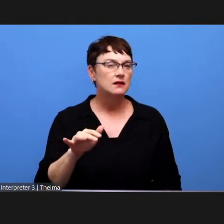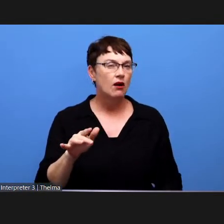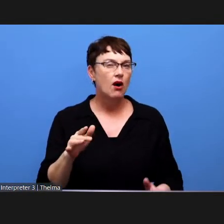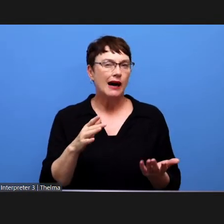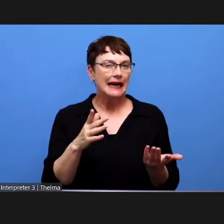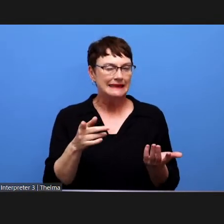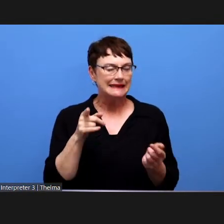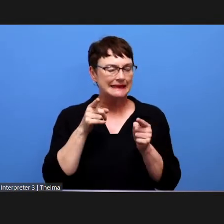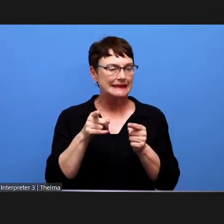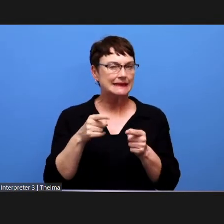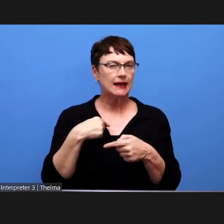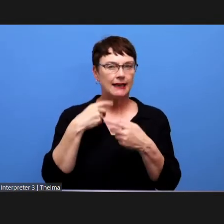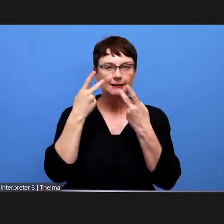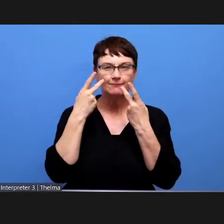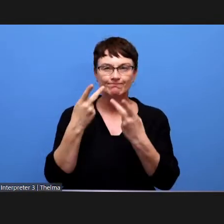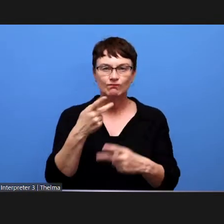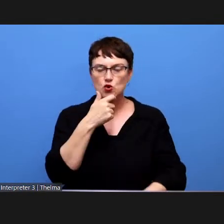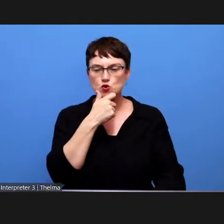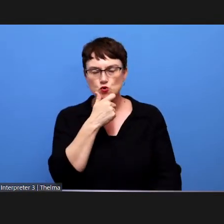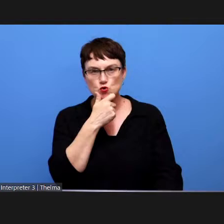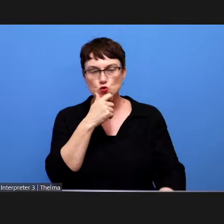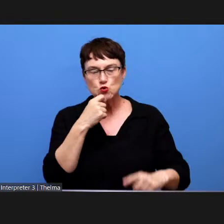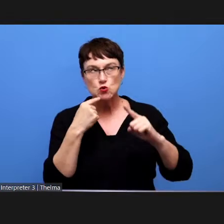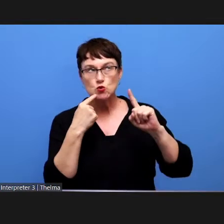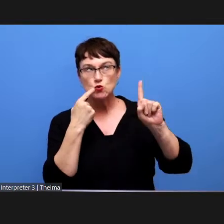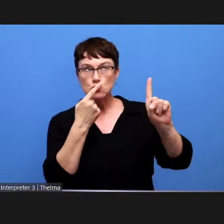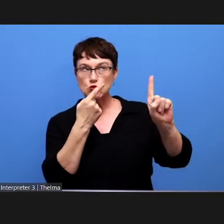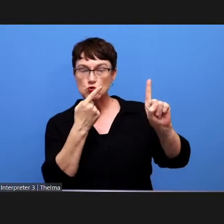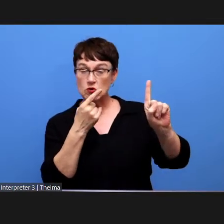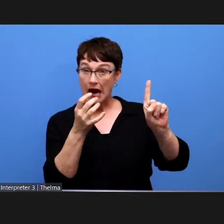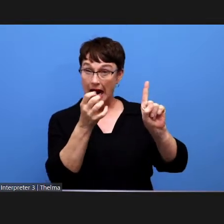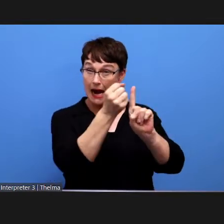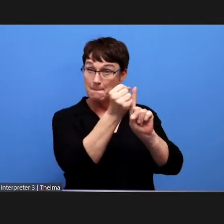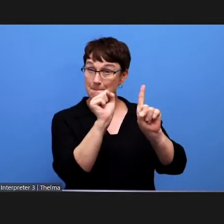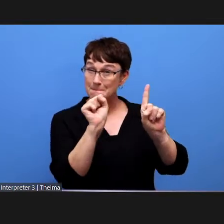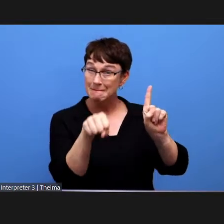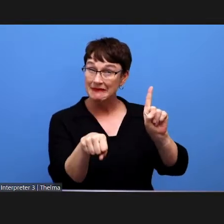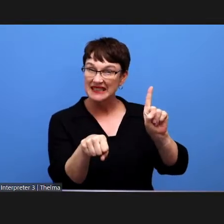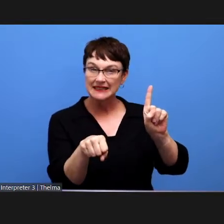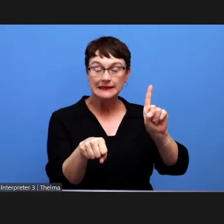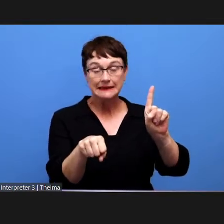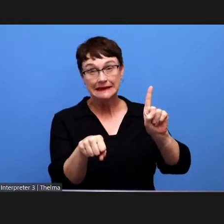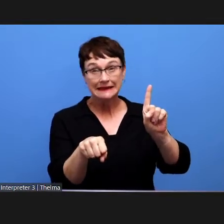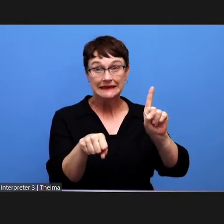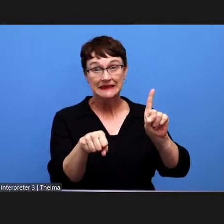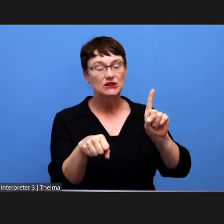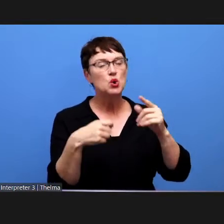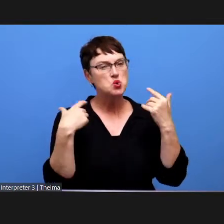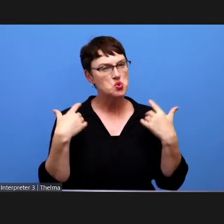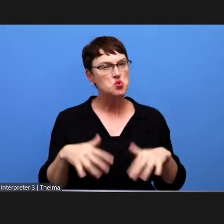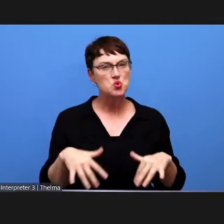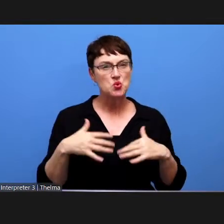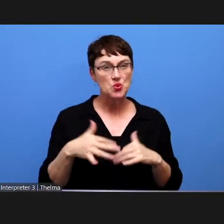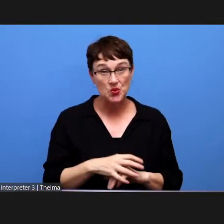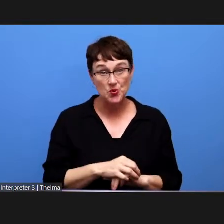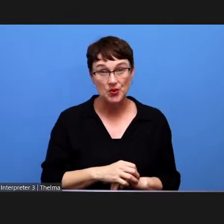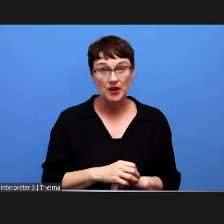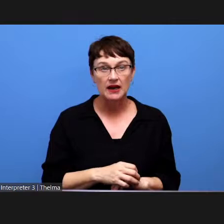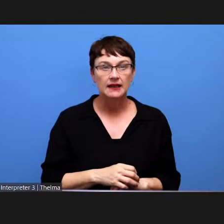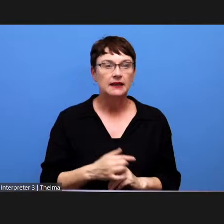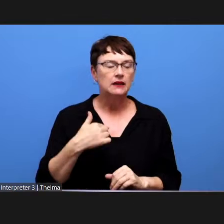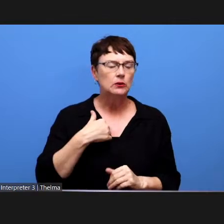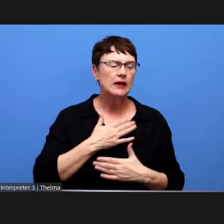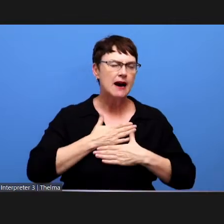have a clear picture whether it is safe managed or not, and with Eastern Africa moving